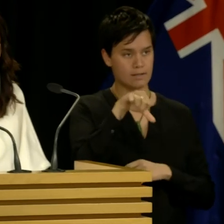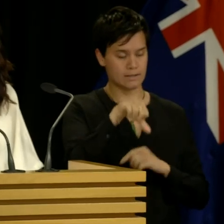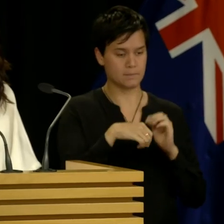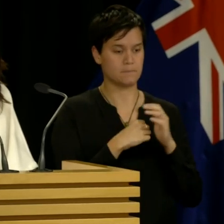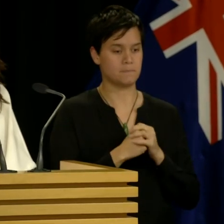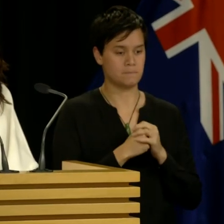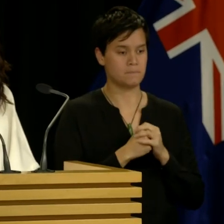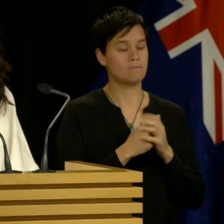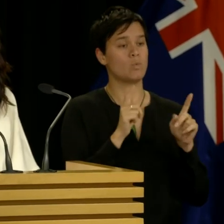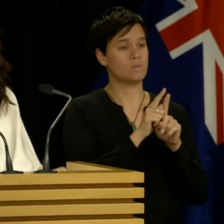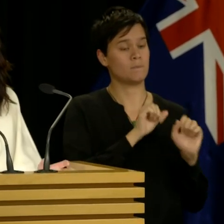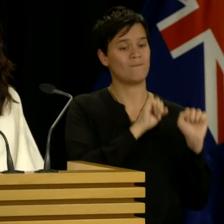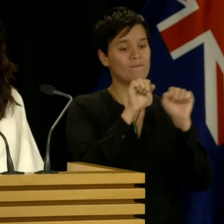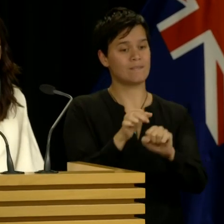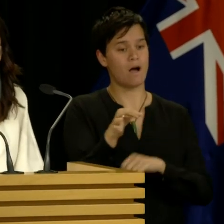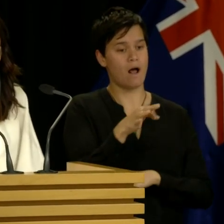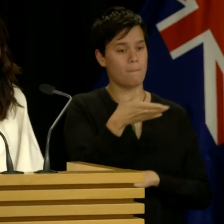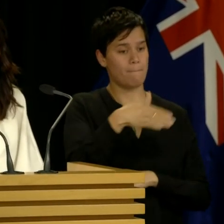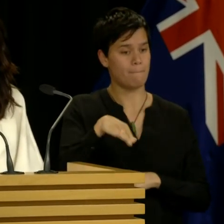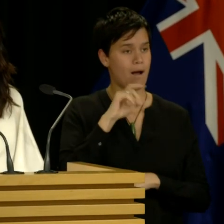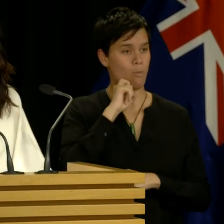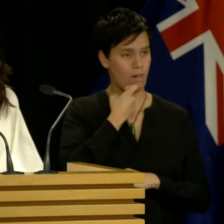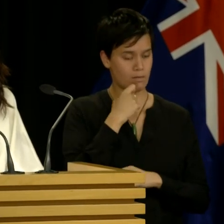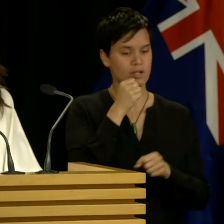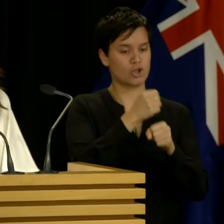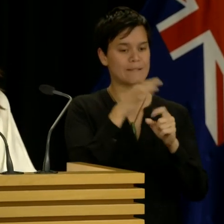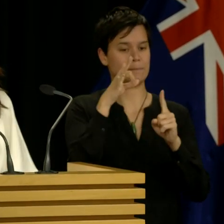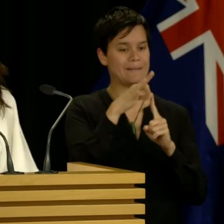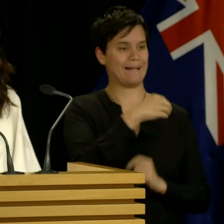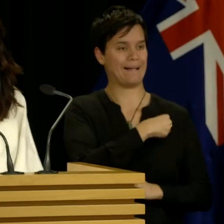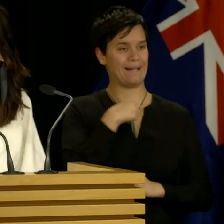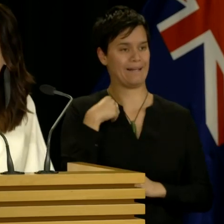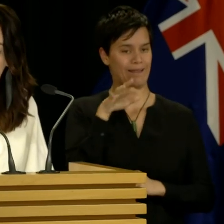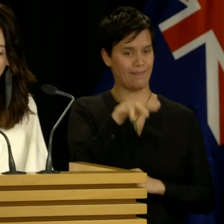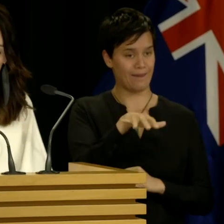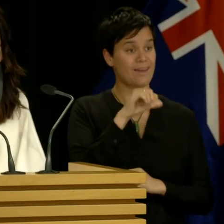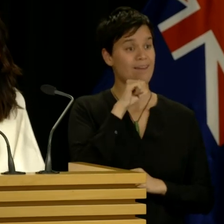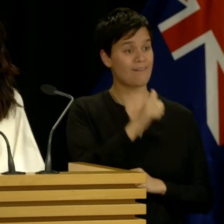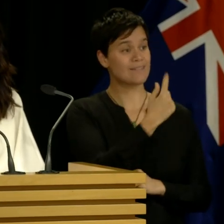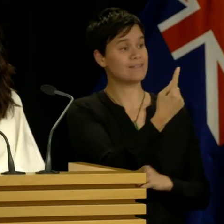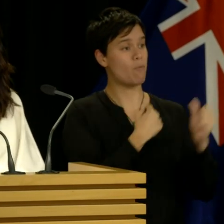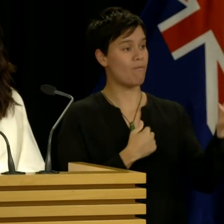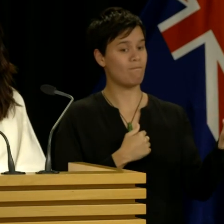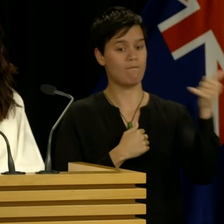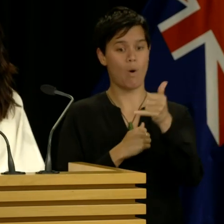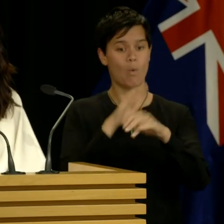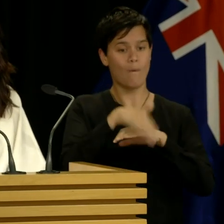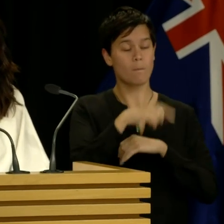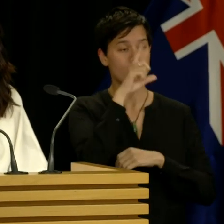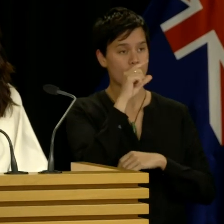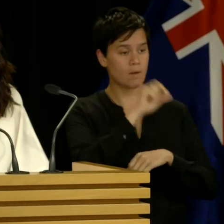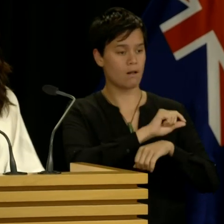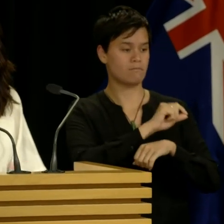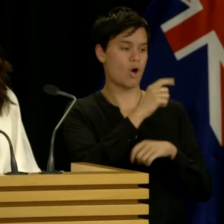Island Bay where I'll be shown some of the strict procedures used when a patient phones in about a potential COVID-19